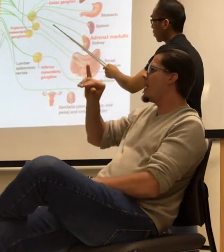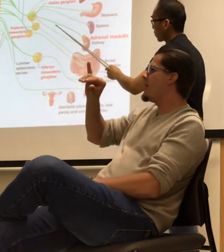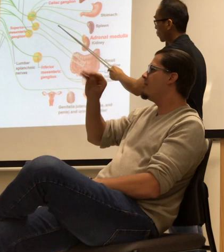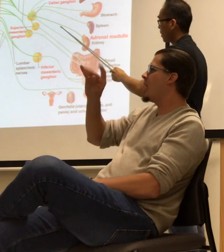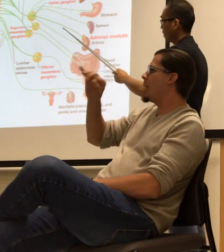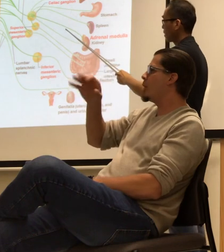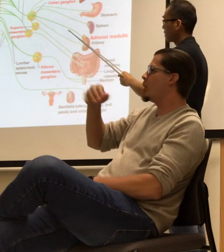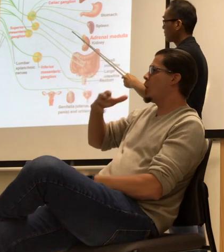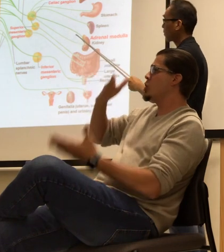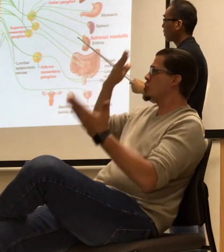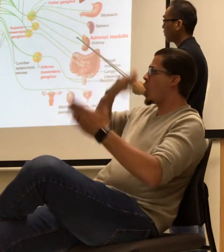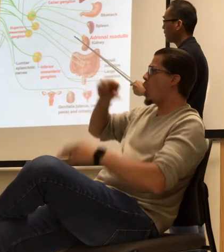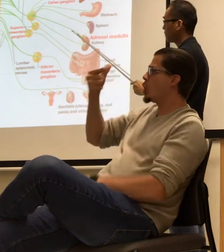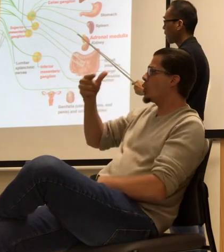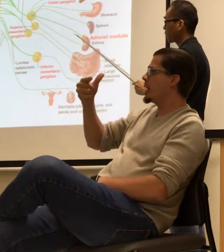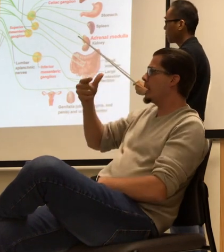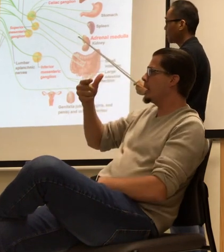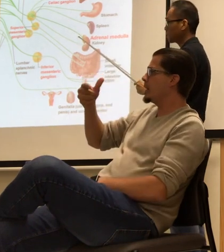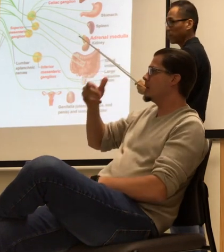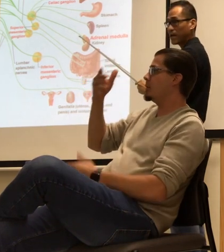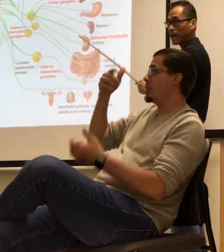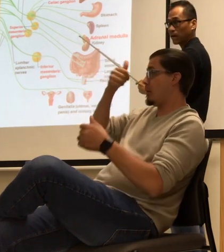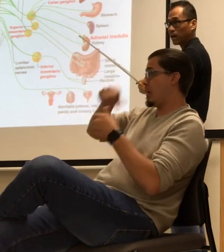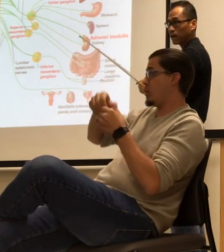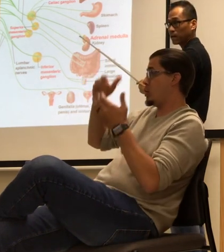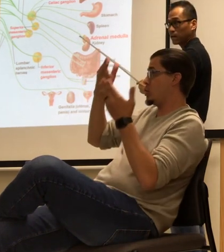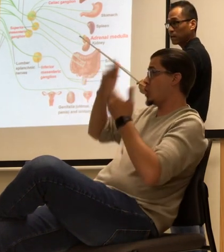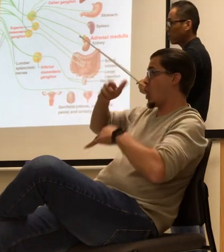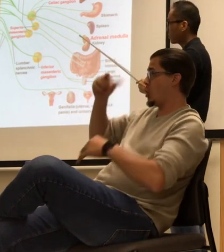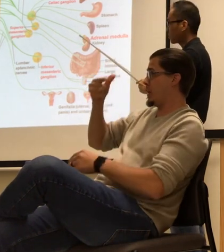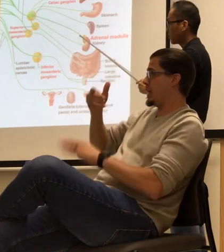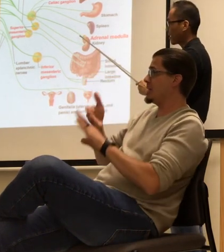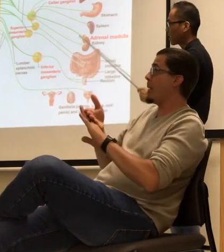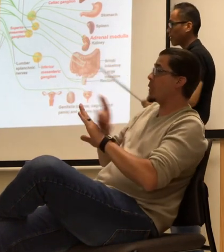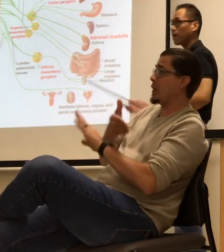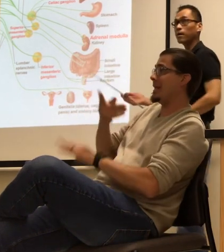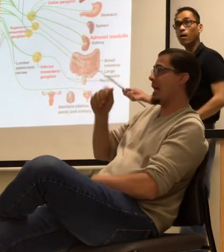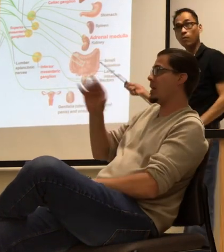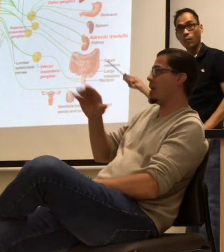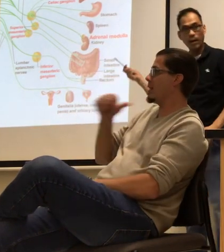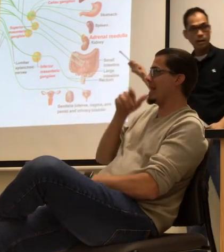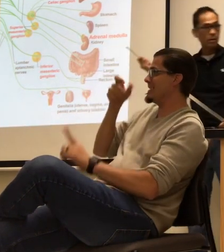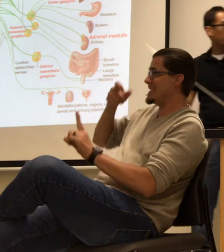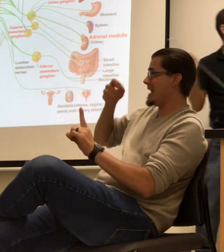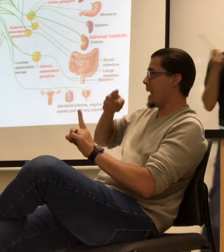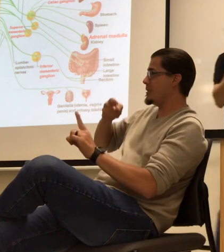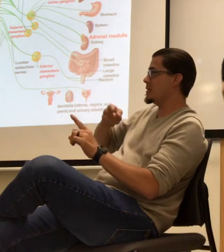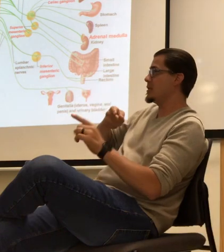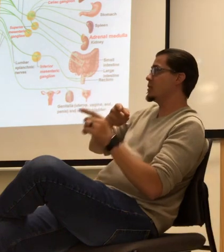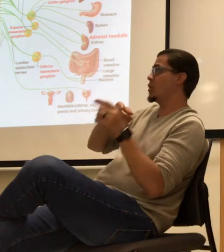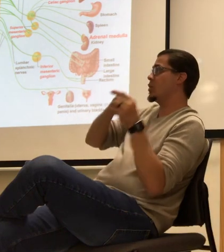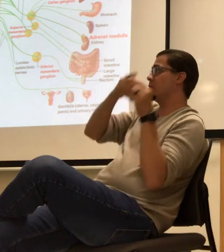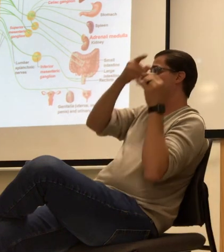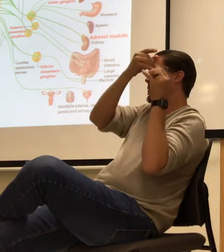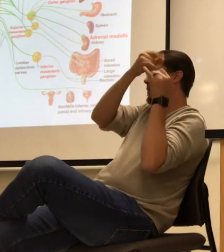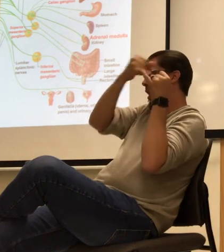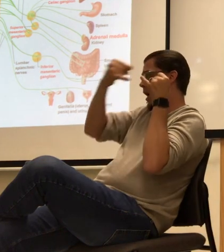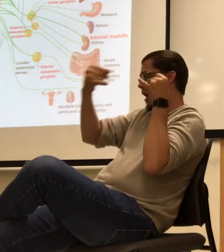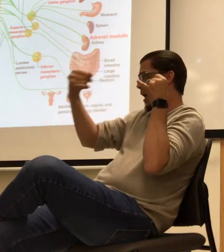stays dark green. Remember on the figure, dark green is preganglionic. So it's preganglionic all the way.